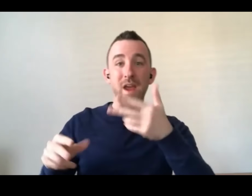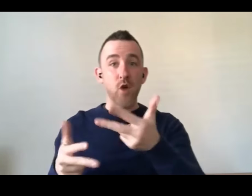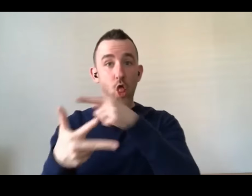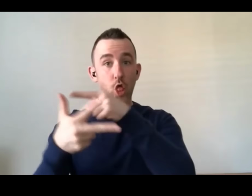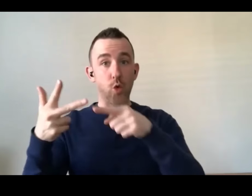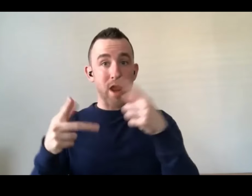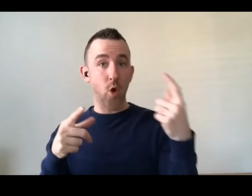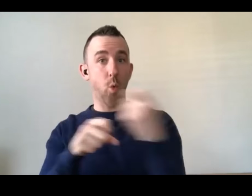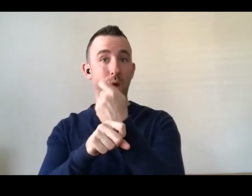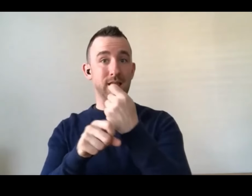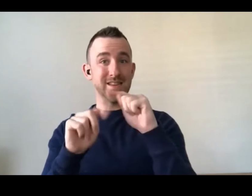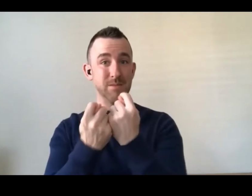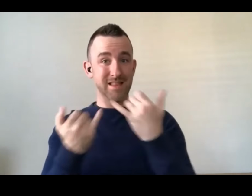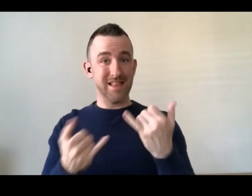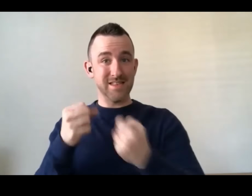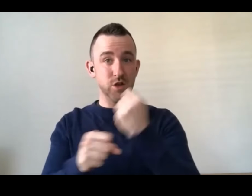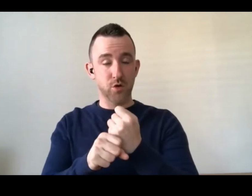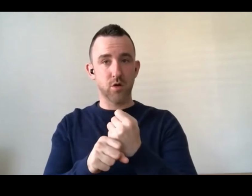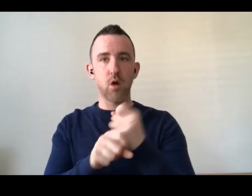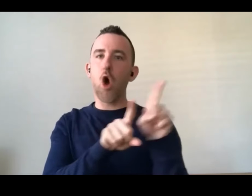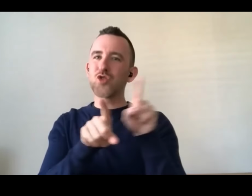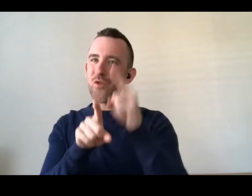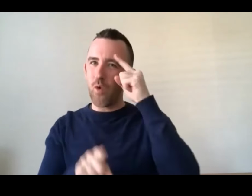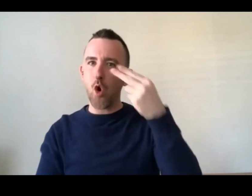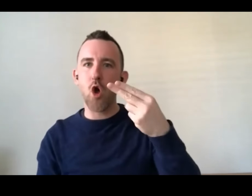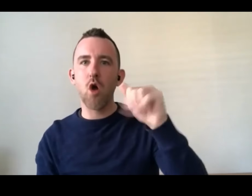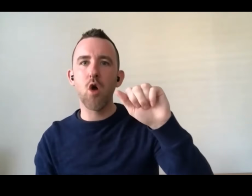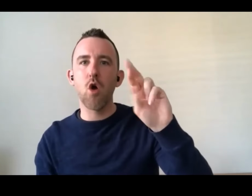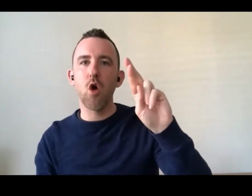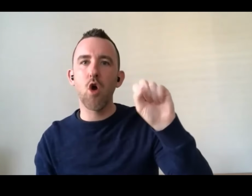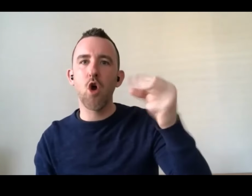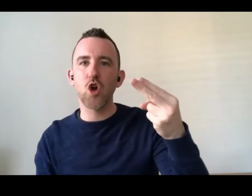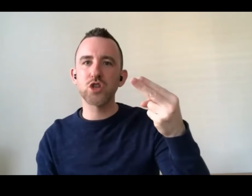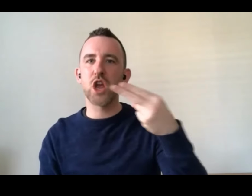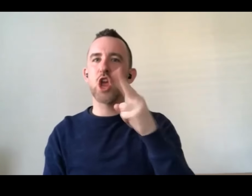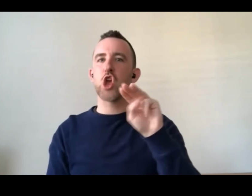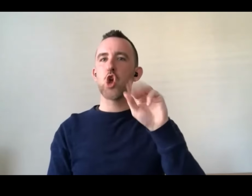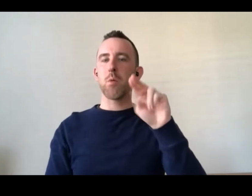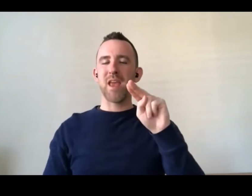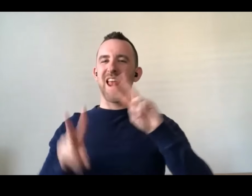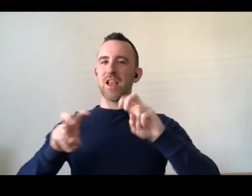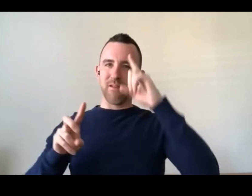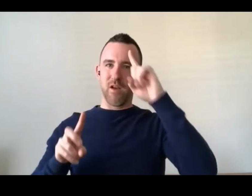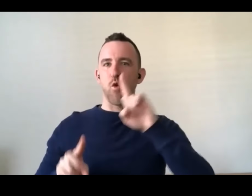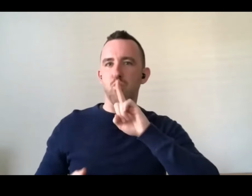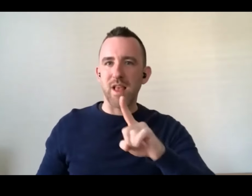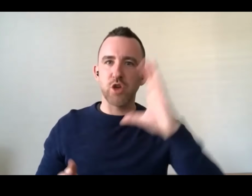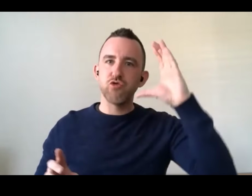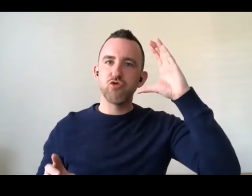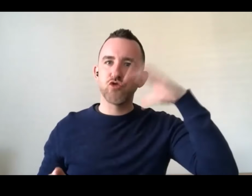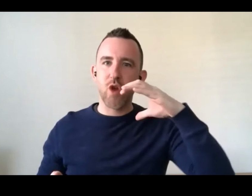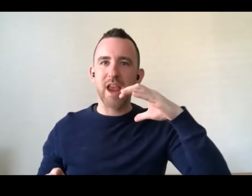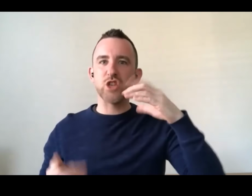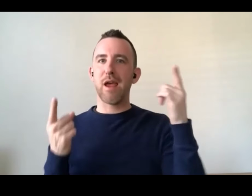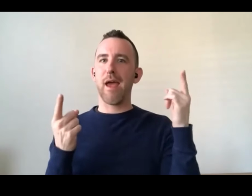year, but also for Harsh, which is our human analysis of really strange